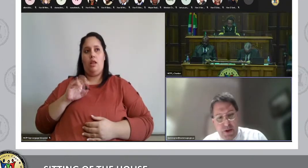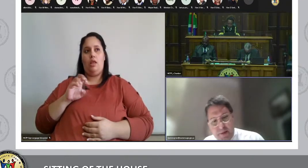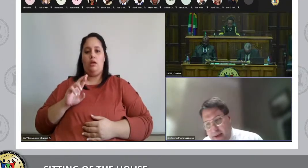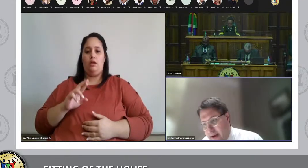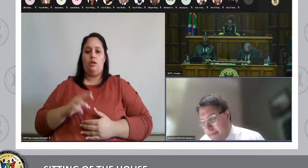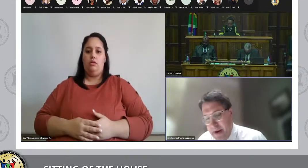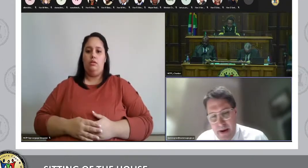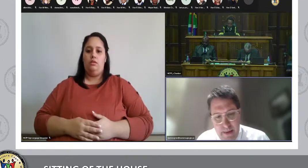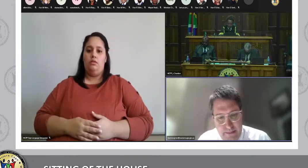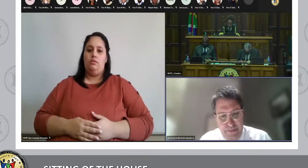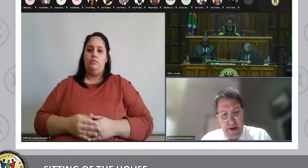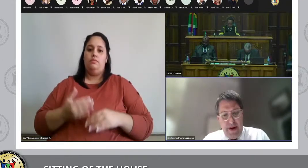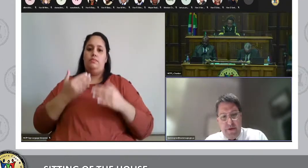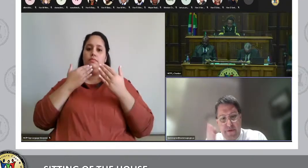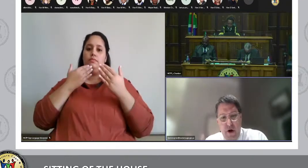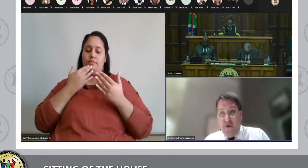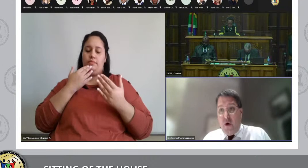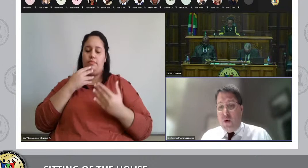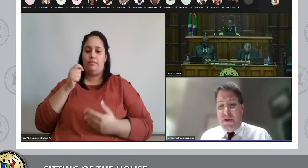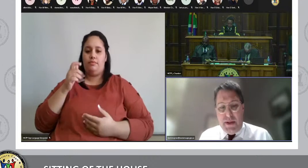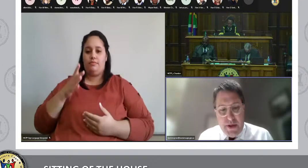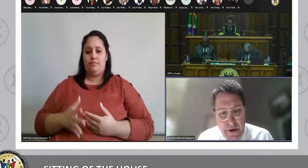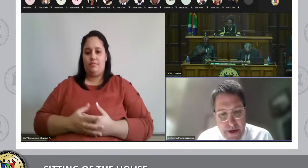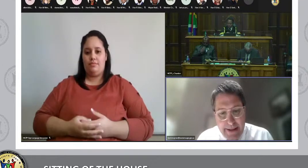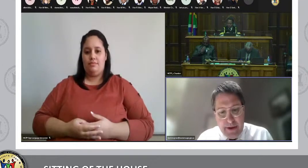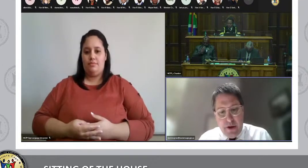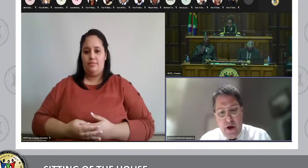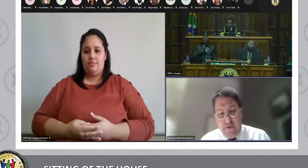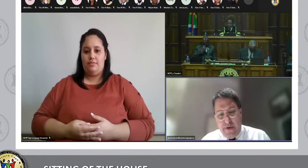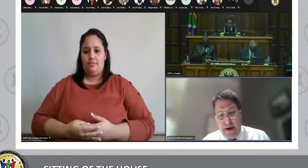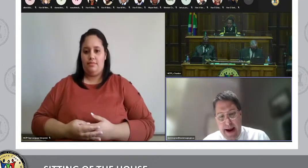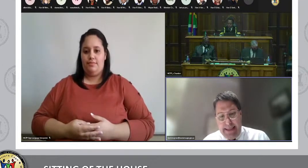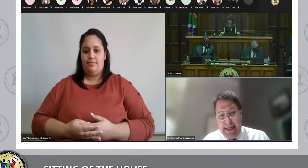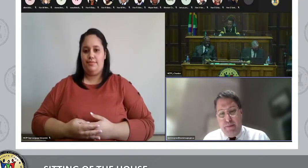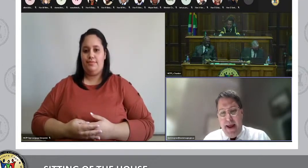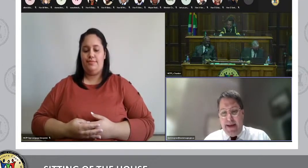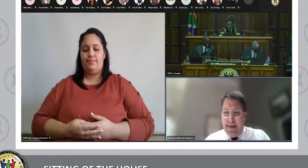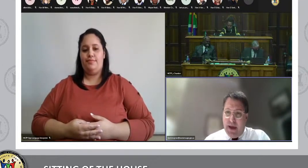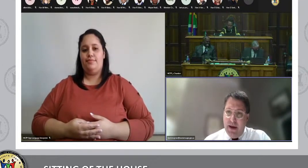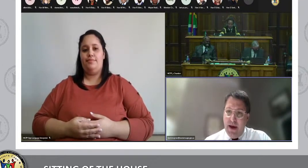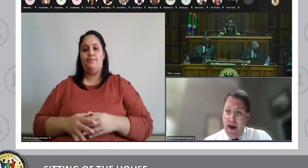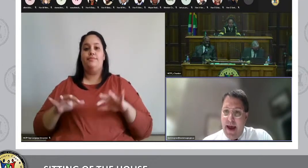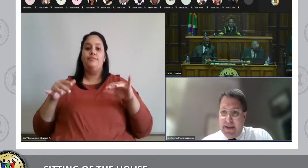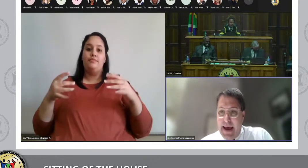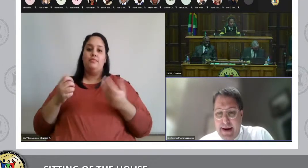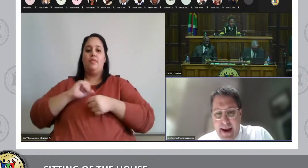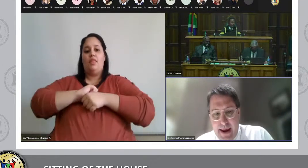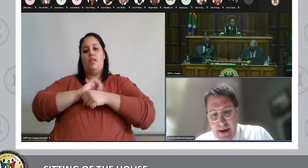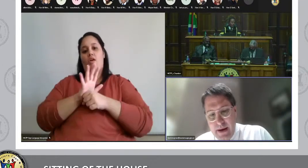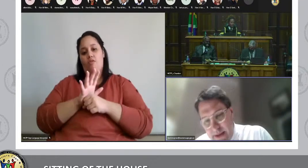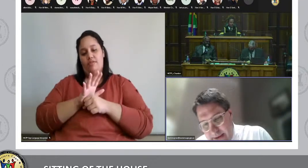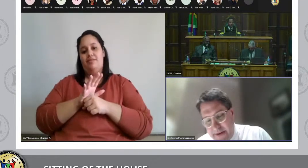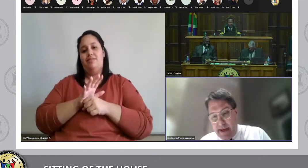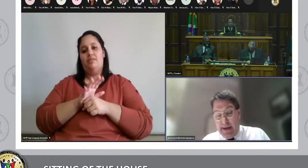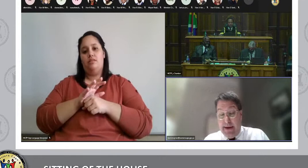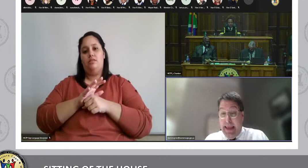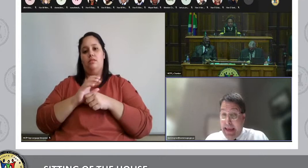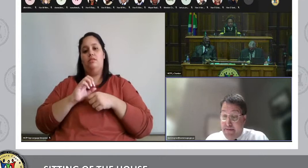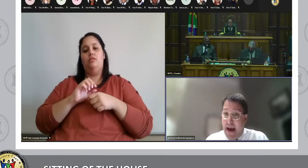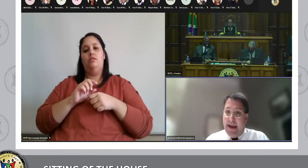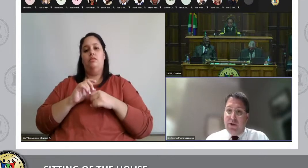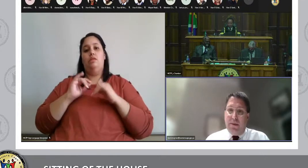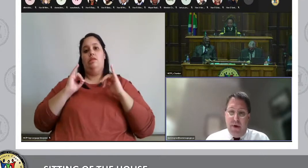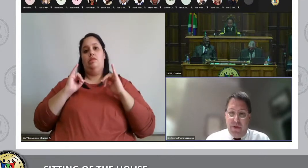Thank you, Speaker. There, of course, is no doubt that the COVID-19 pandemic has had a